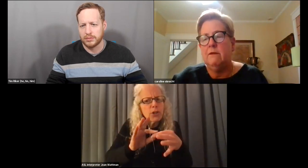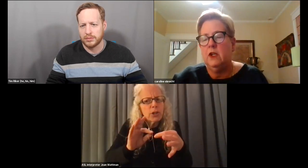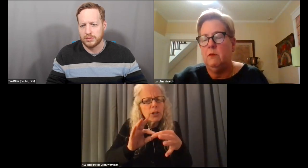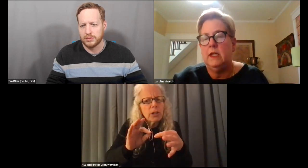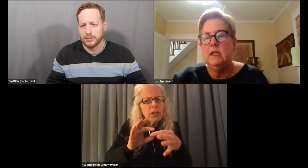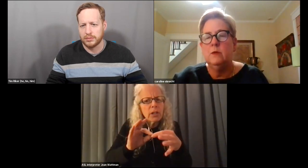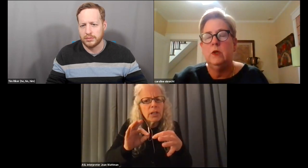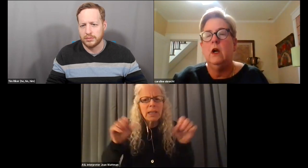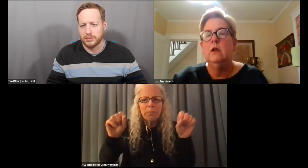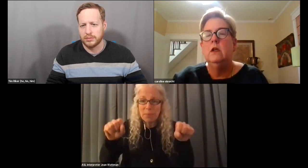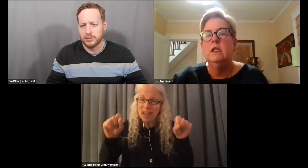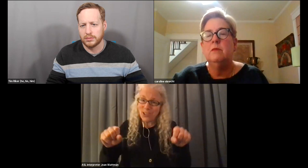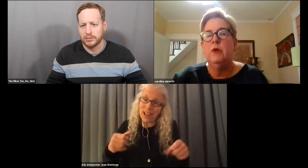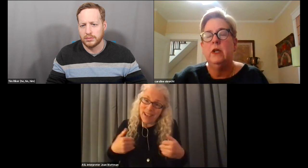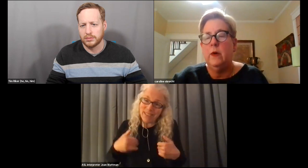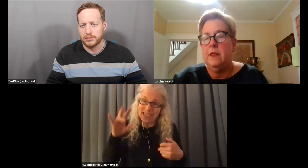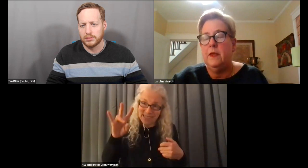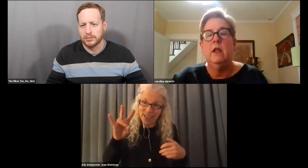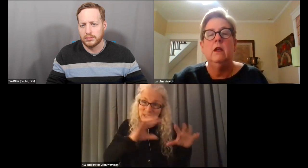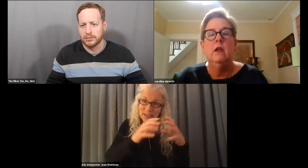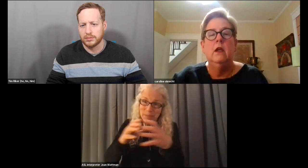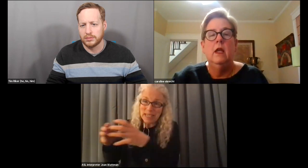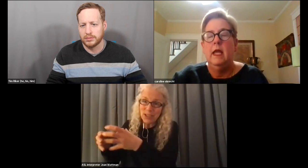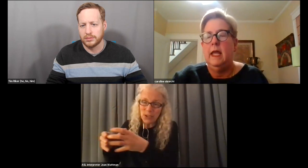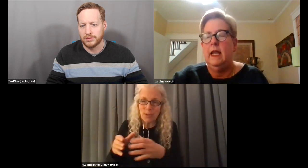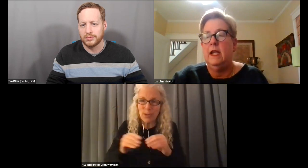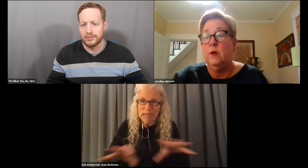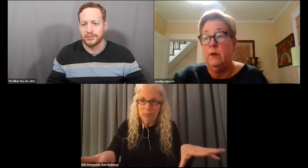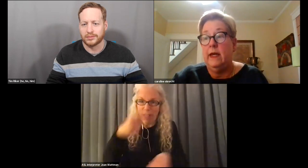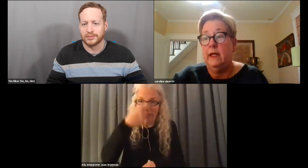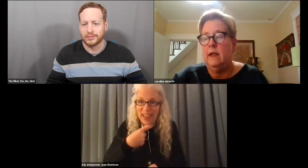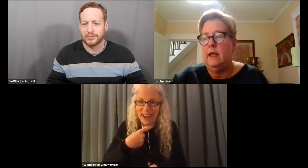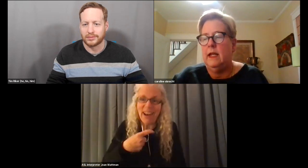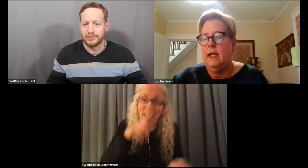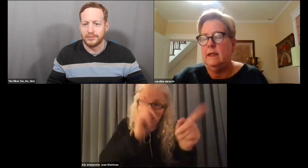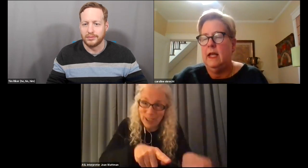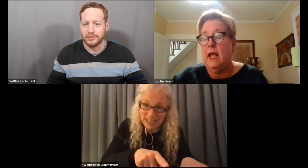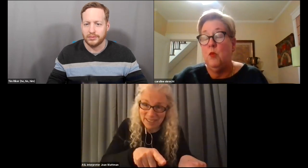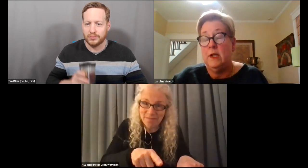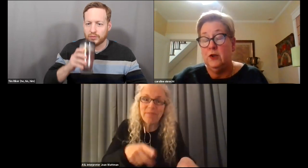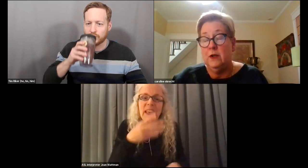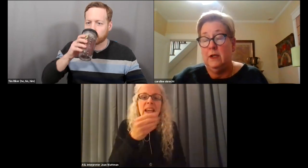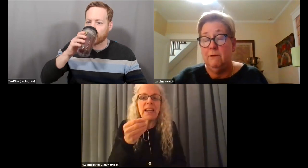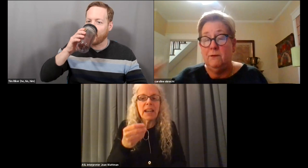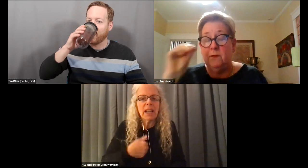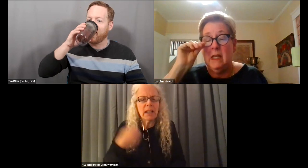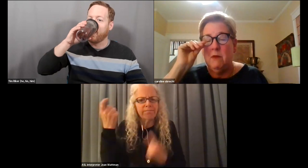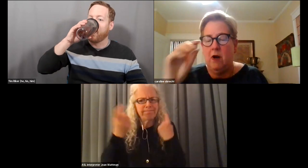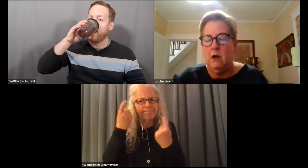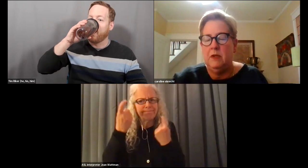seven committees, we are spread quite thin. And I agree with that. And I wonder if some of our